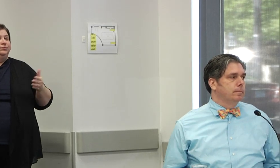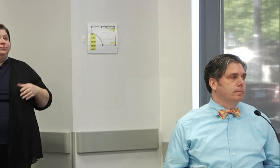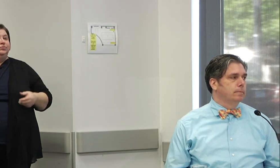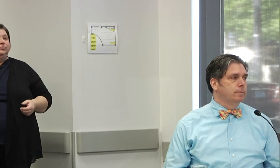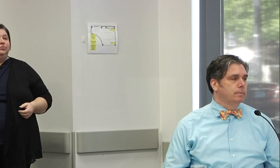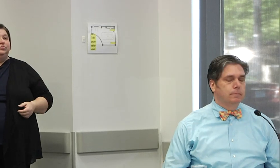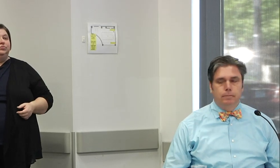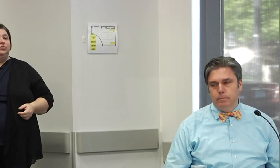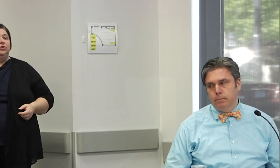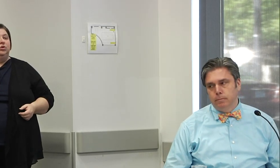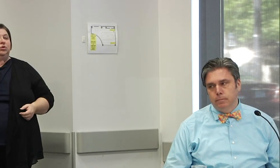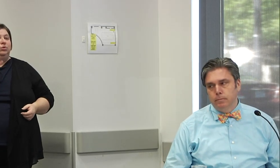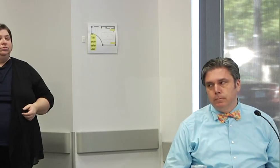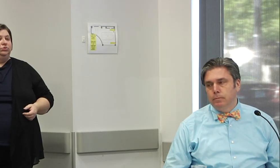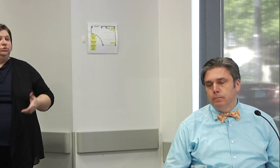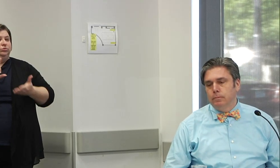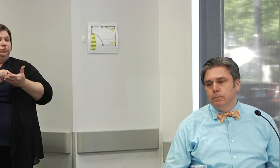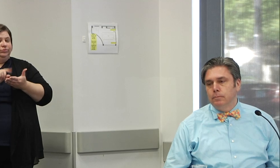League.